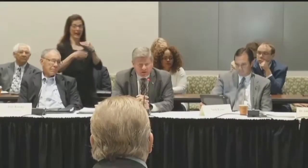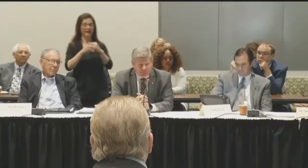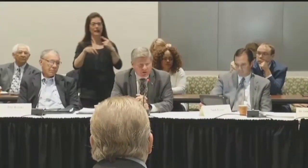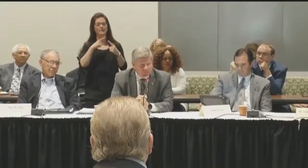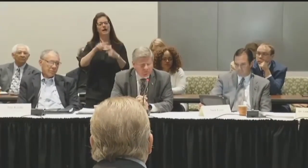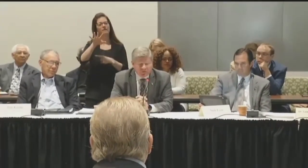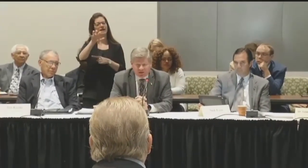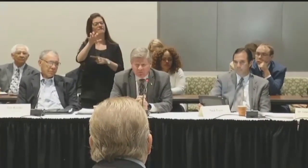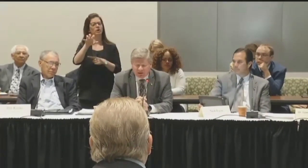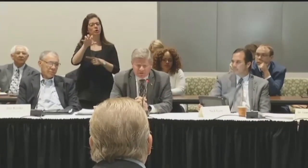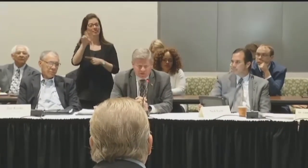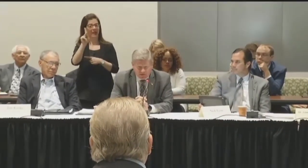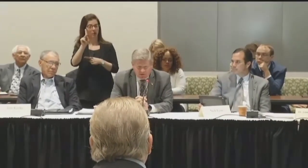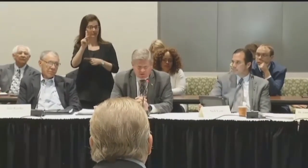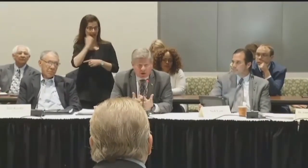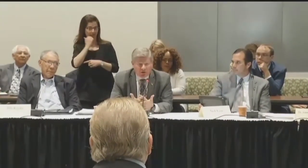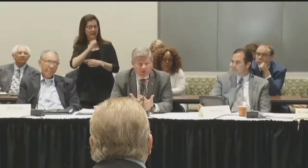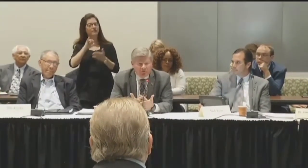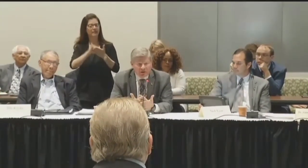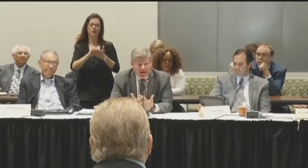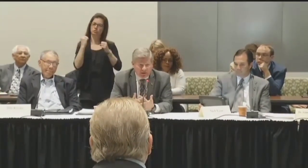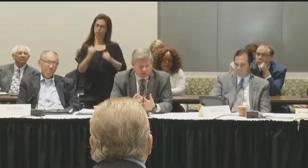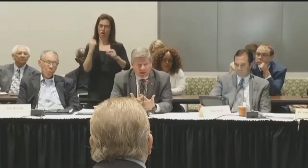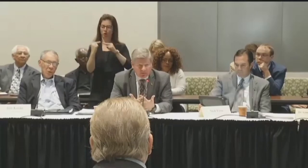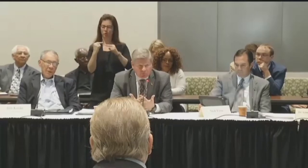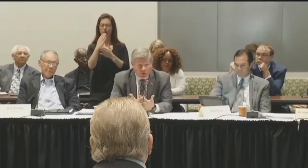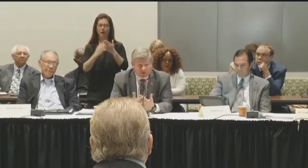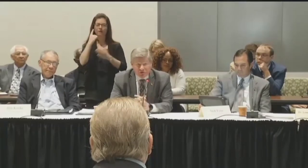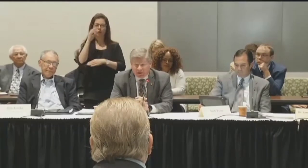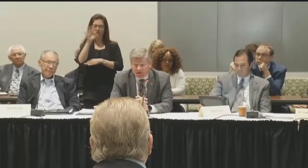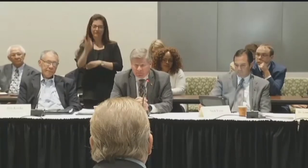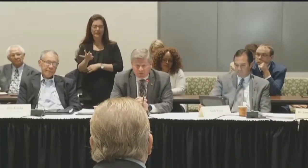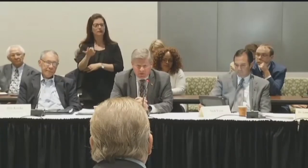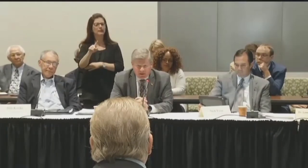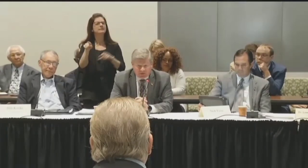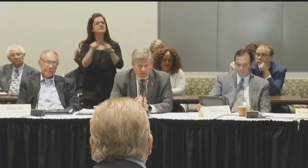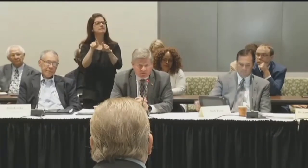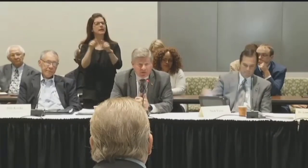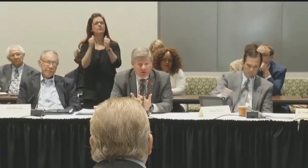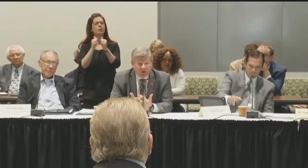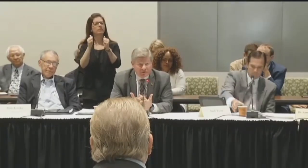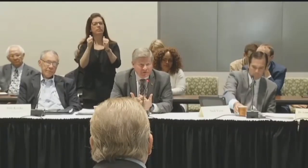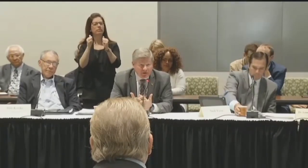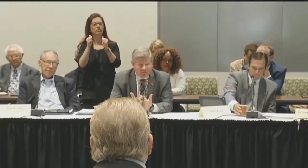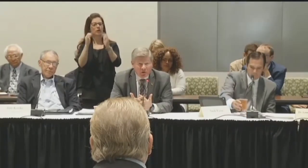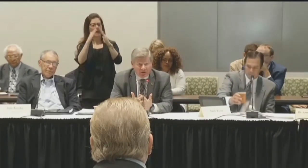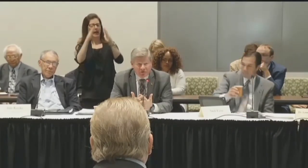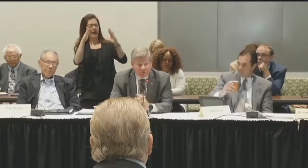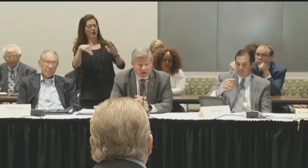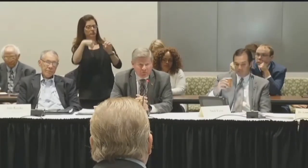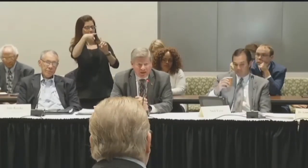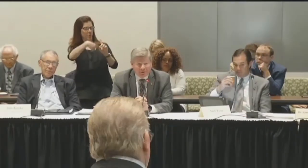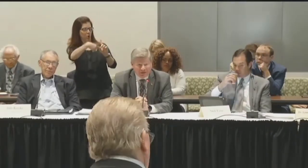well-negotiated part for Flint, because, as we all know, not unlike a mortgage, at the early parts of a